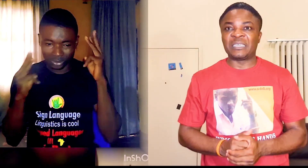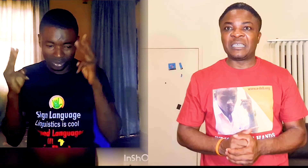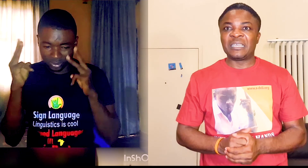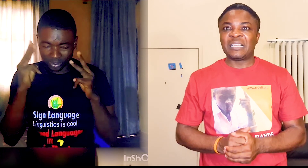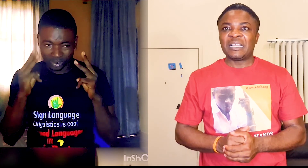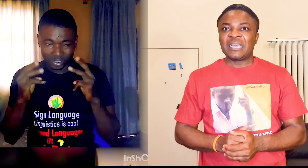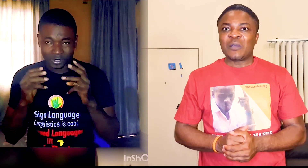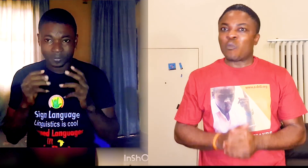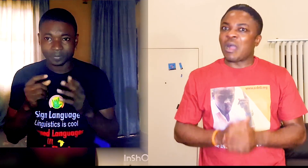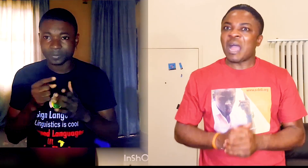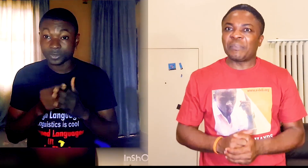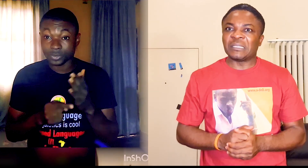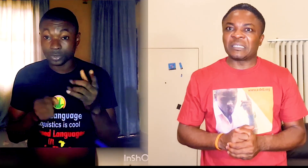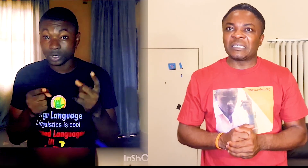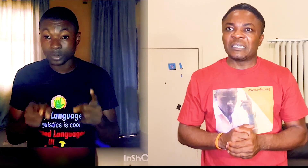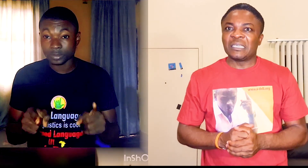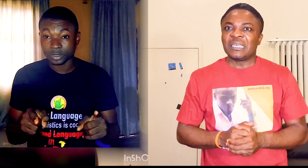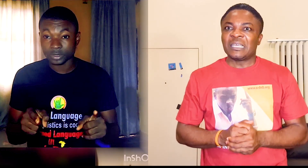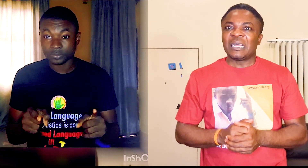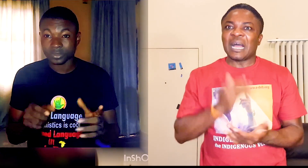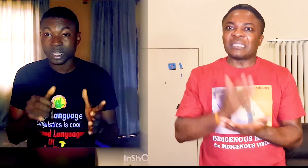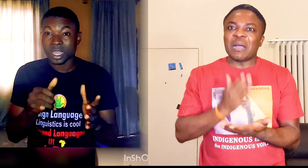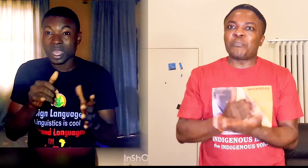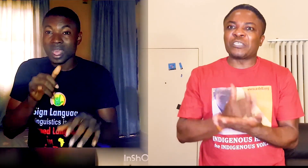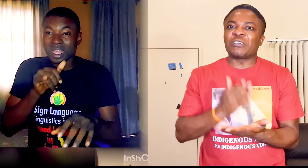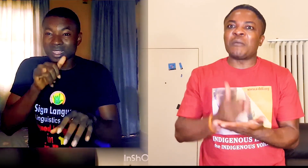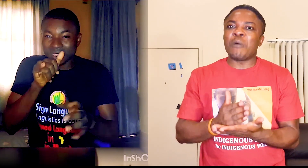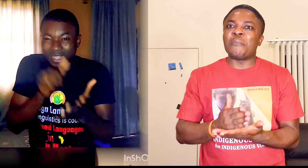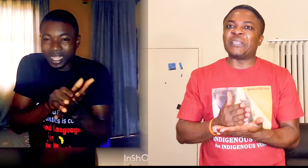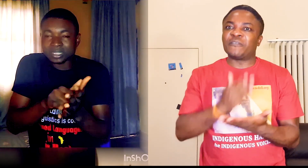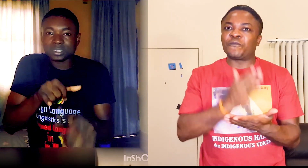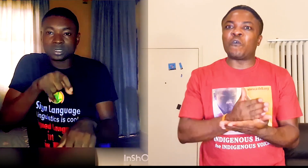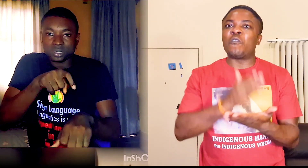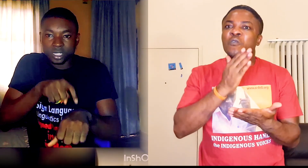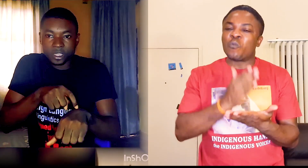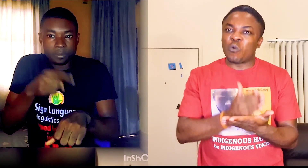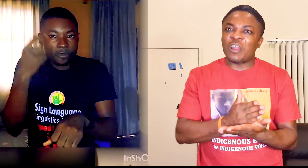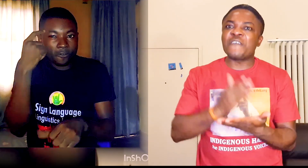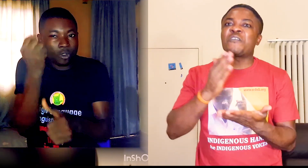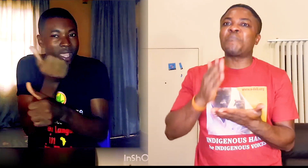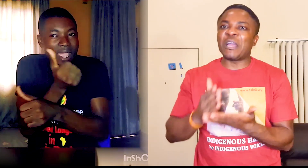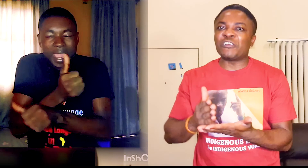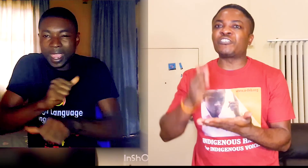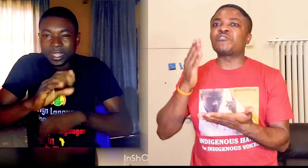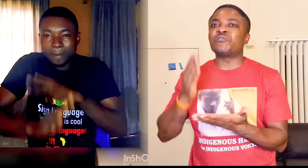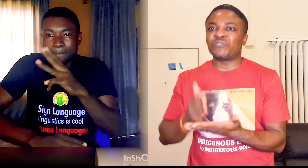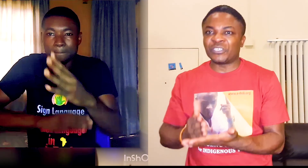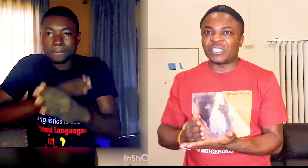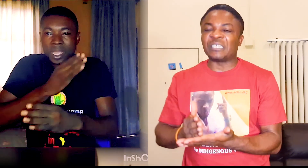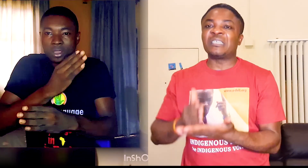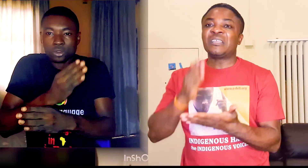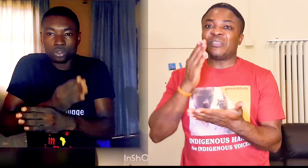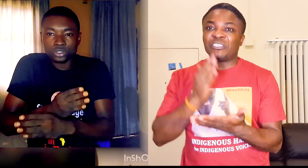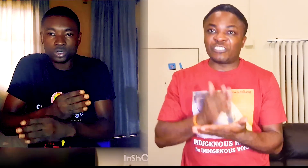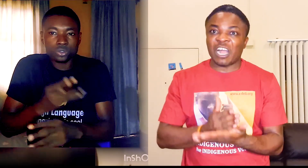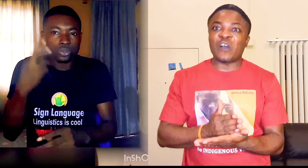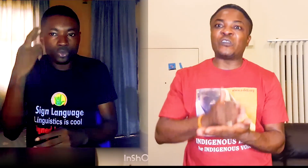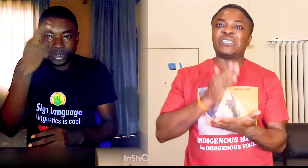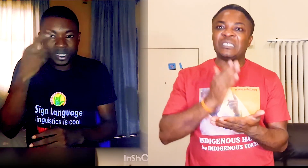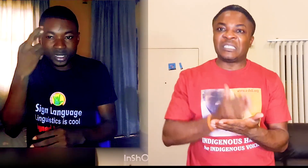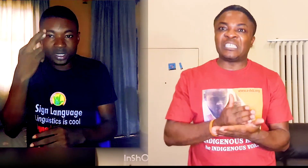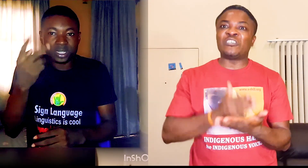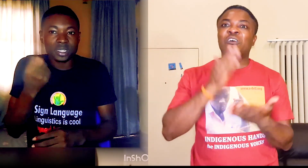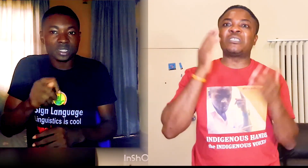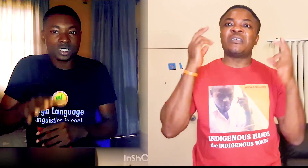about. What happens at that particular moment? For whatever biological reason, the